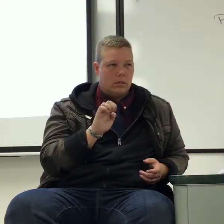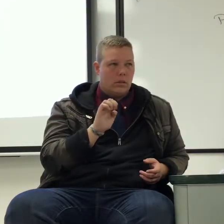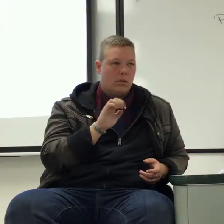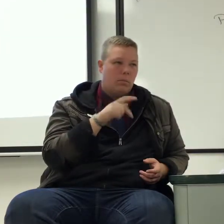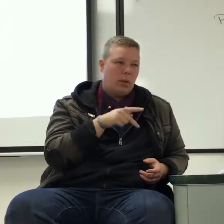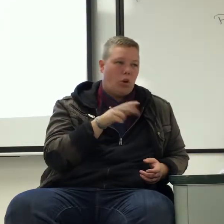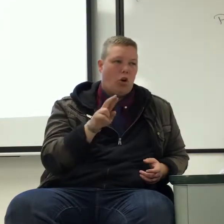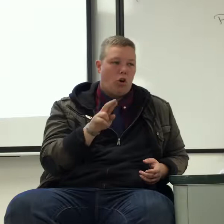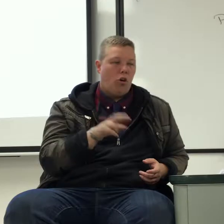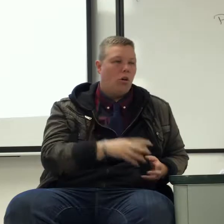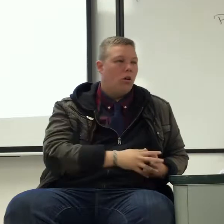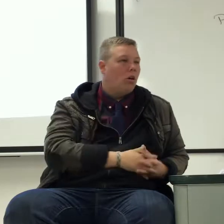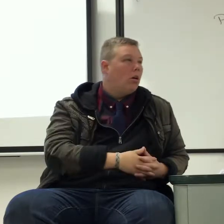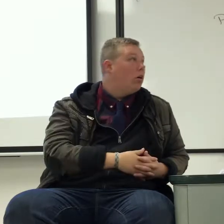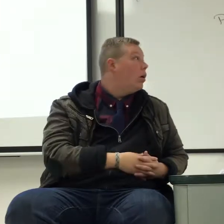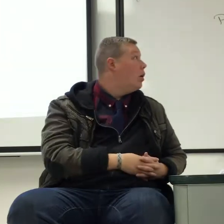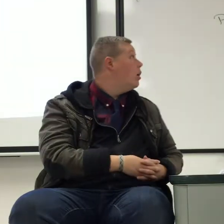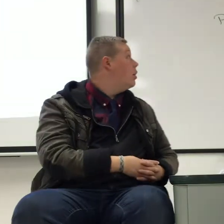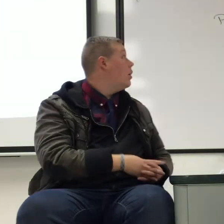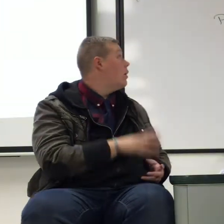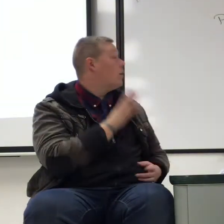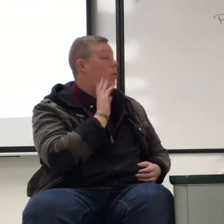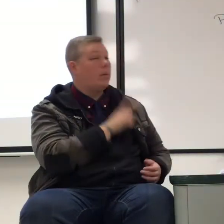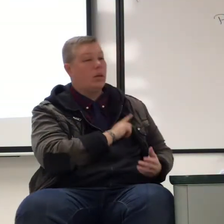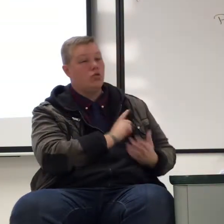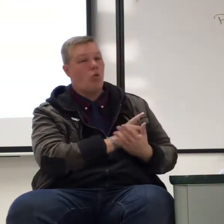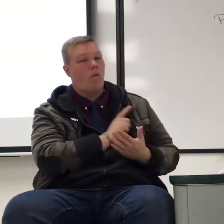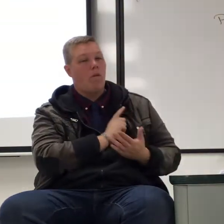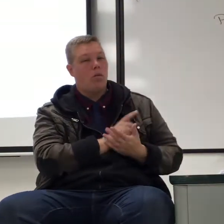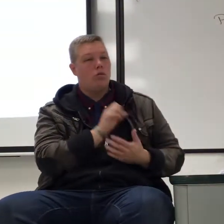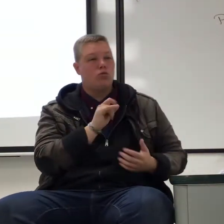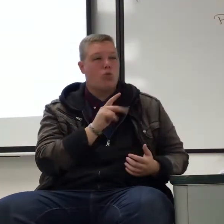heart rate times stroke volume. That's cardiac output.